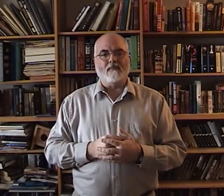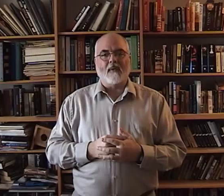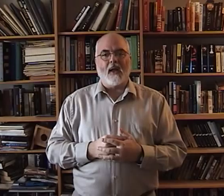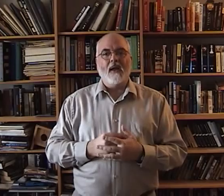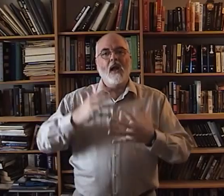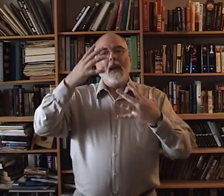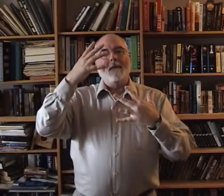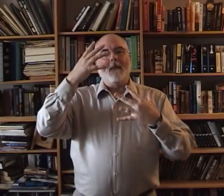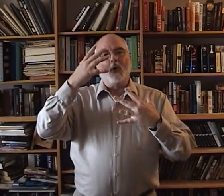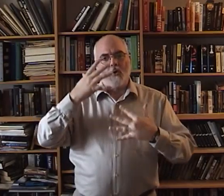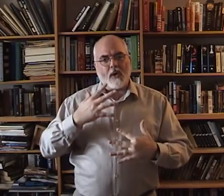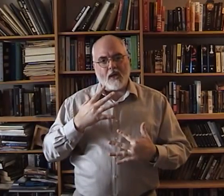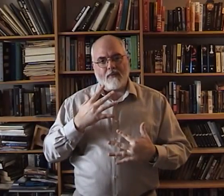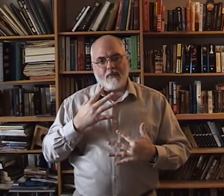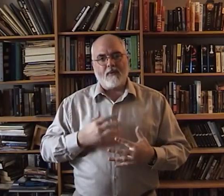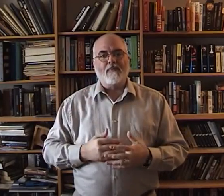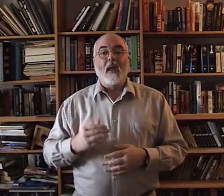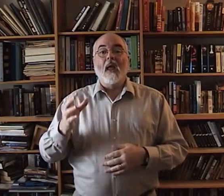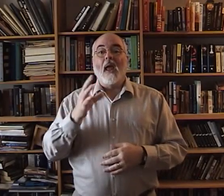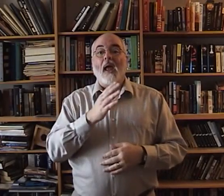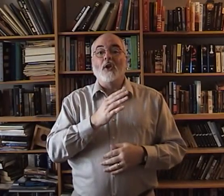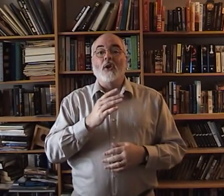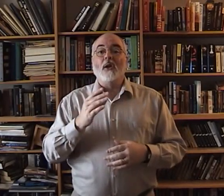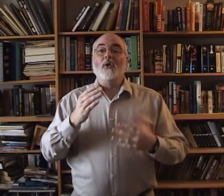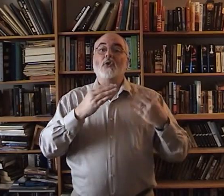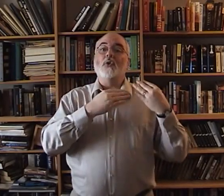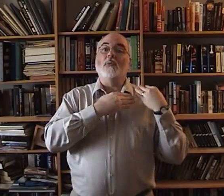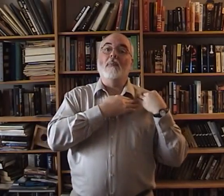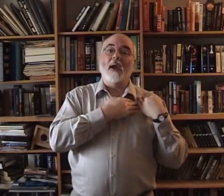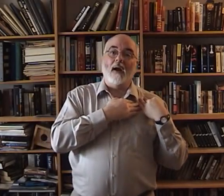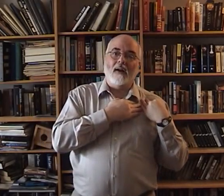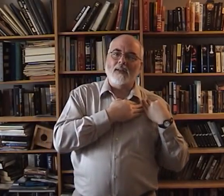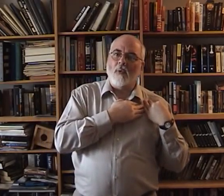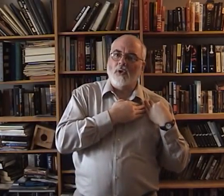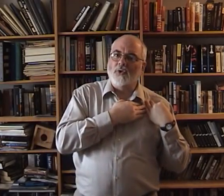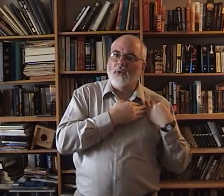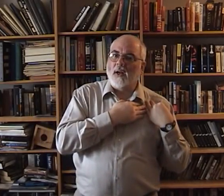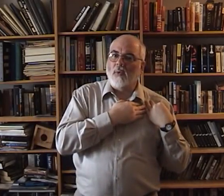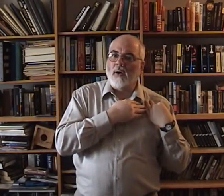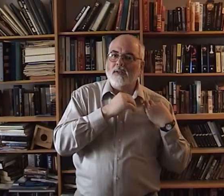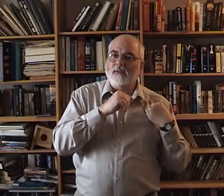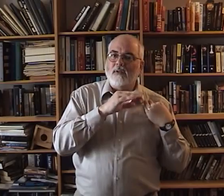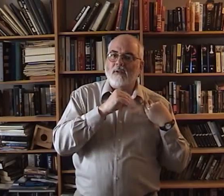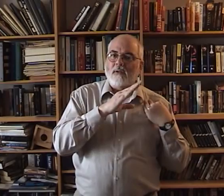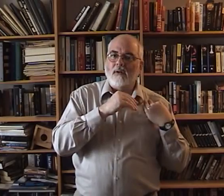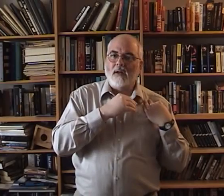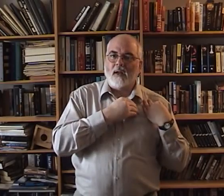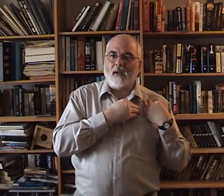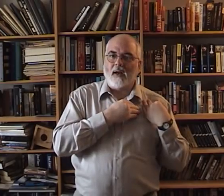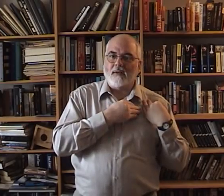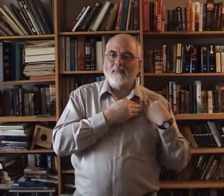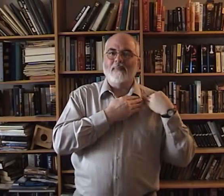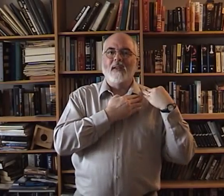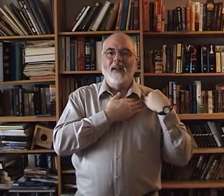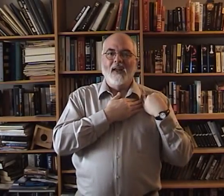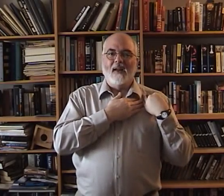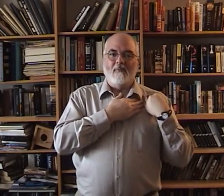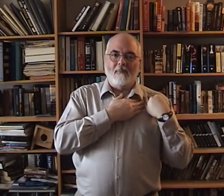okay? Grief. To bear. Is that one of two-letter words? Kick it out.